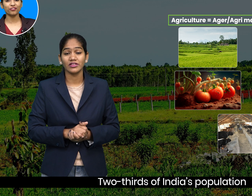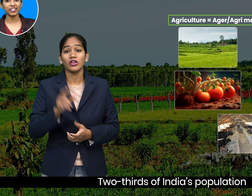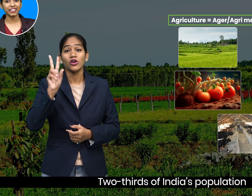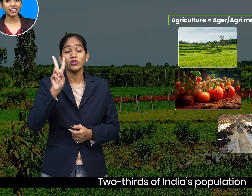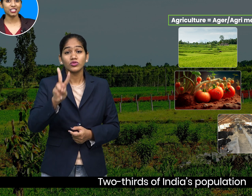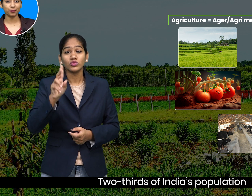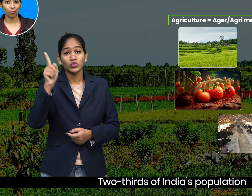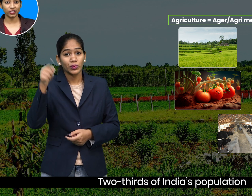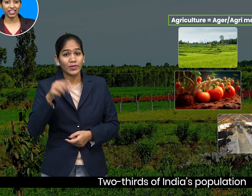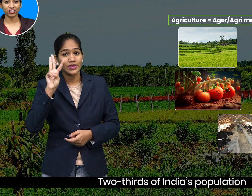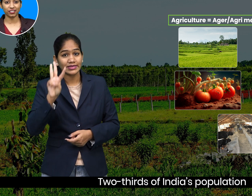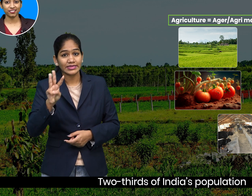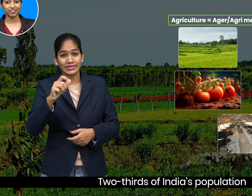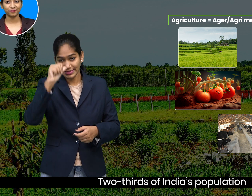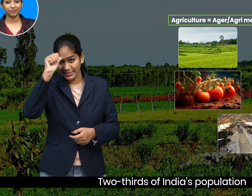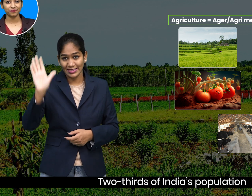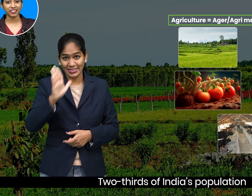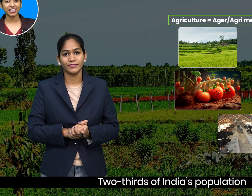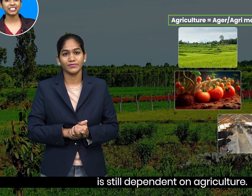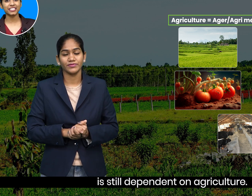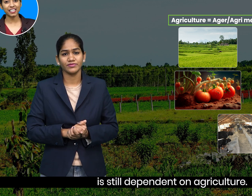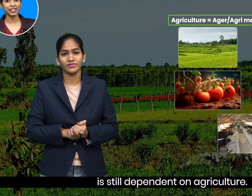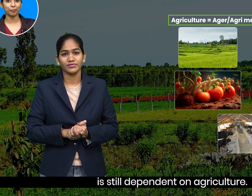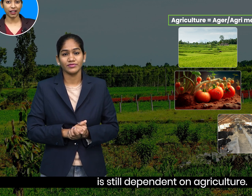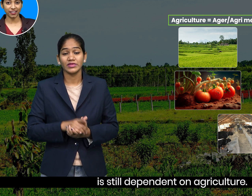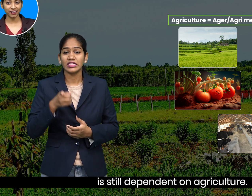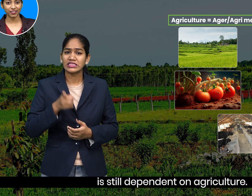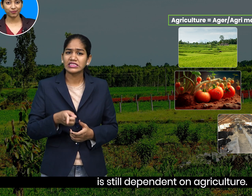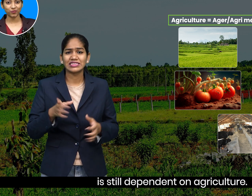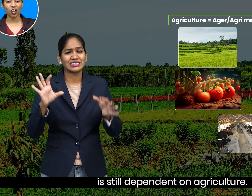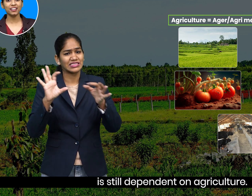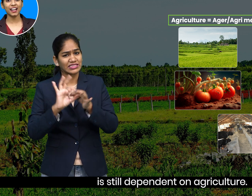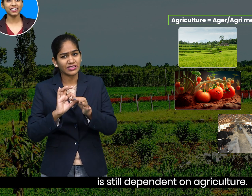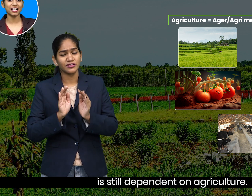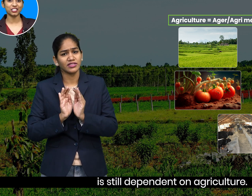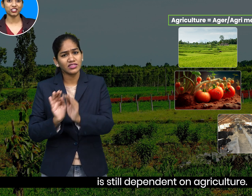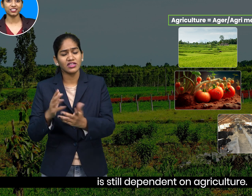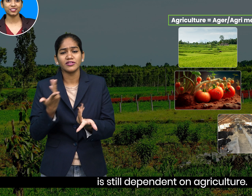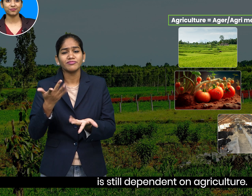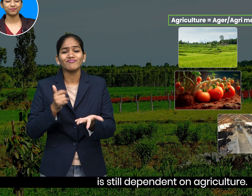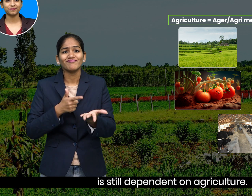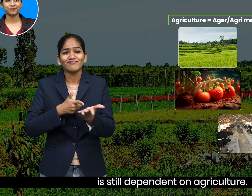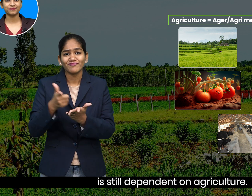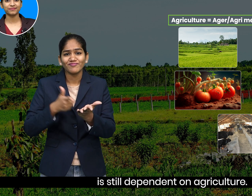Two-thirds of India's population is still dependent on agriculture.